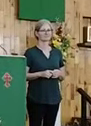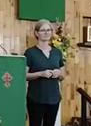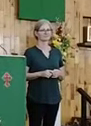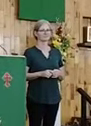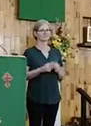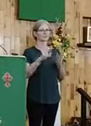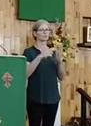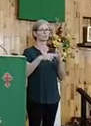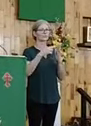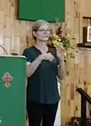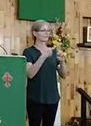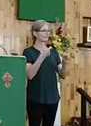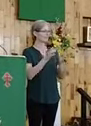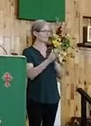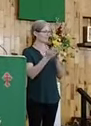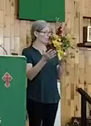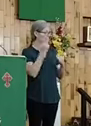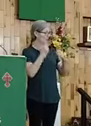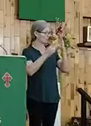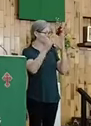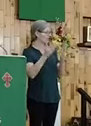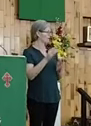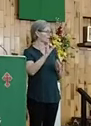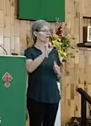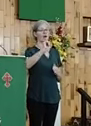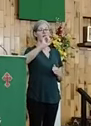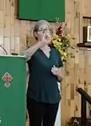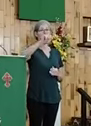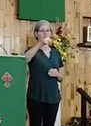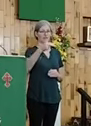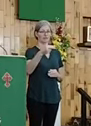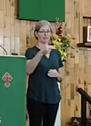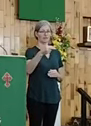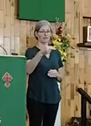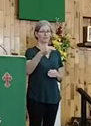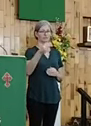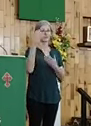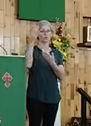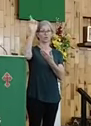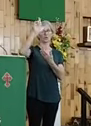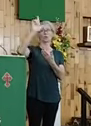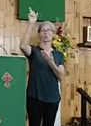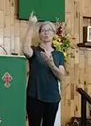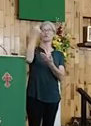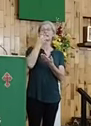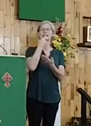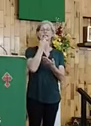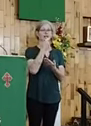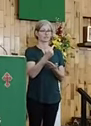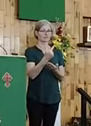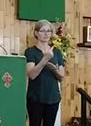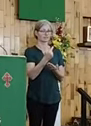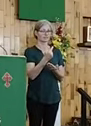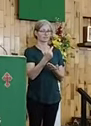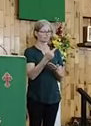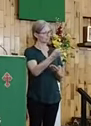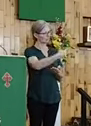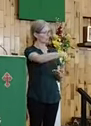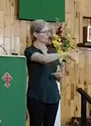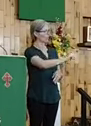A reading from the book of the prophet Isaiah. Thus says the Lord, say to those